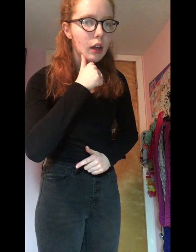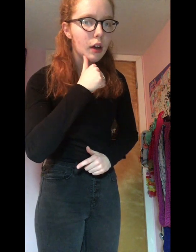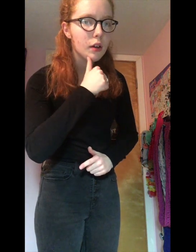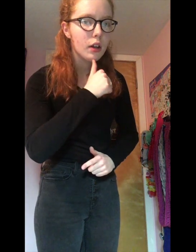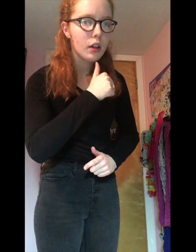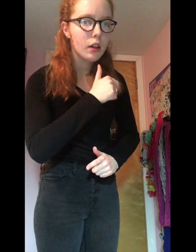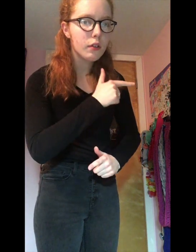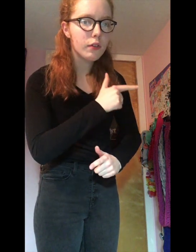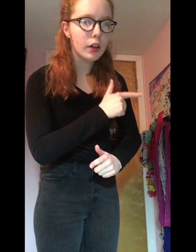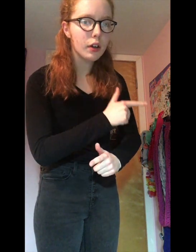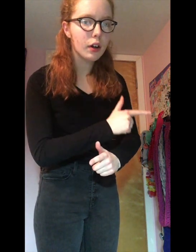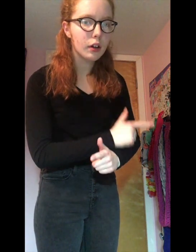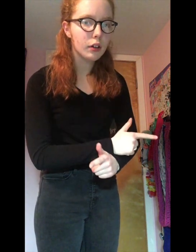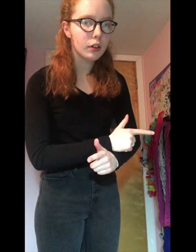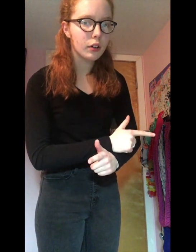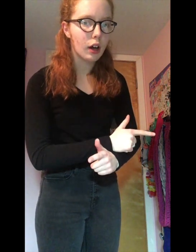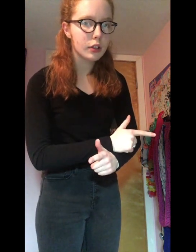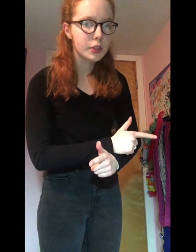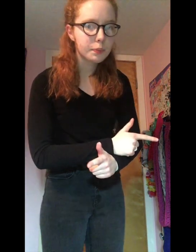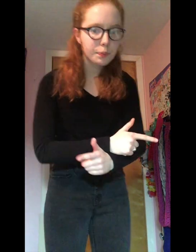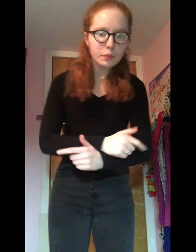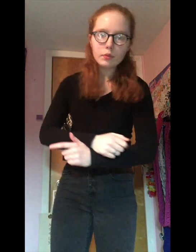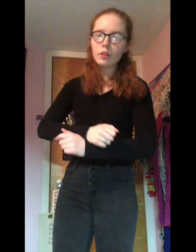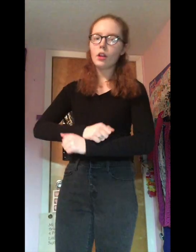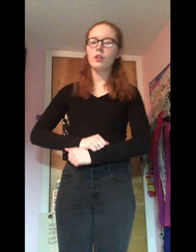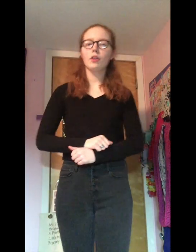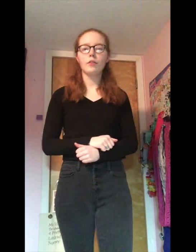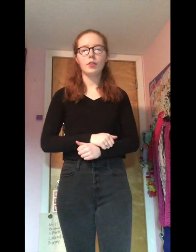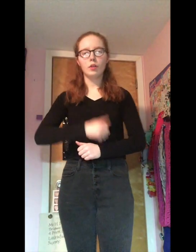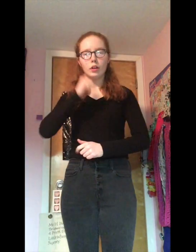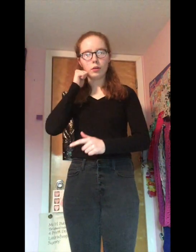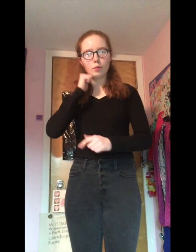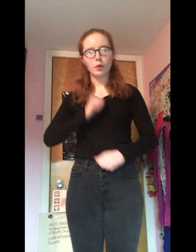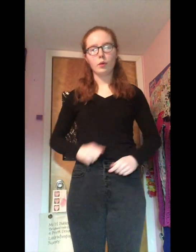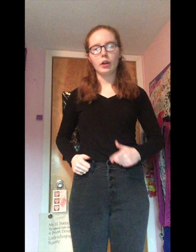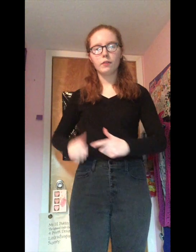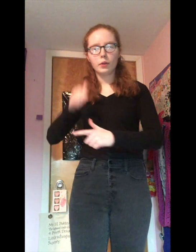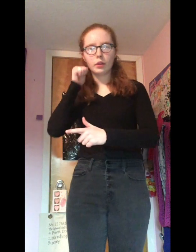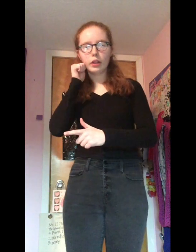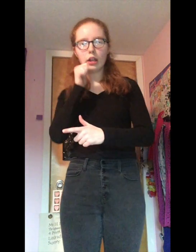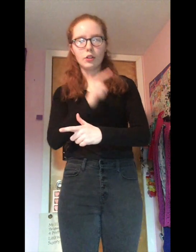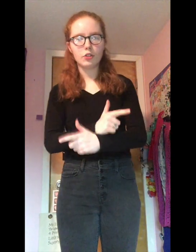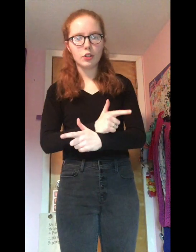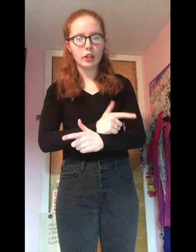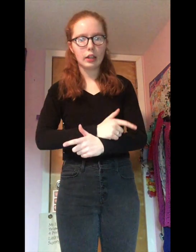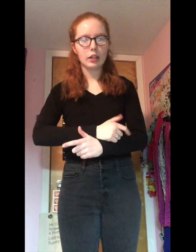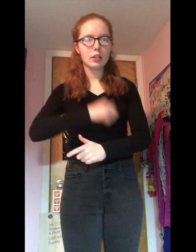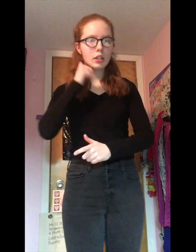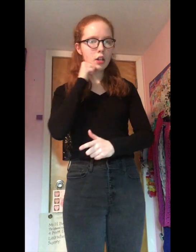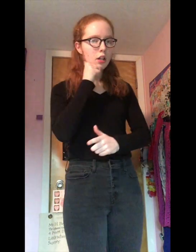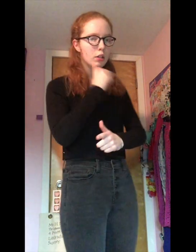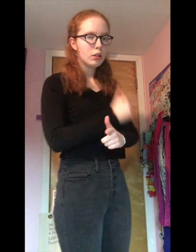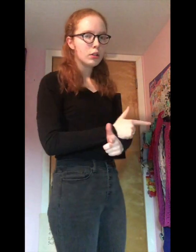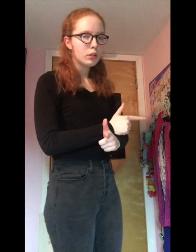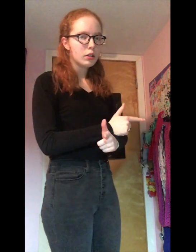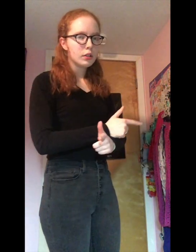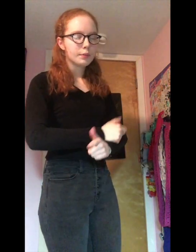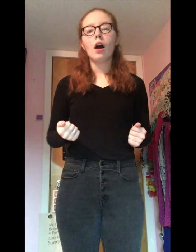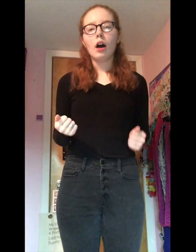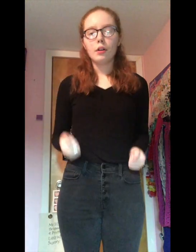down, finger gun, cross. So if you're doing it real quick, fluidly, it's just like this.